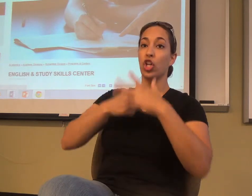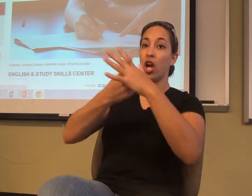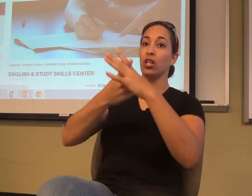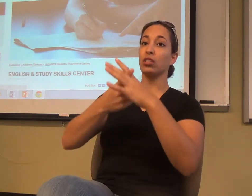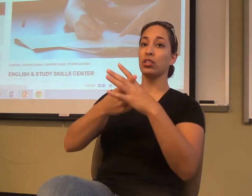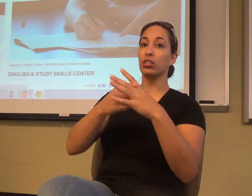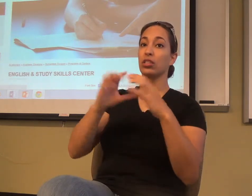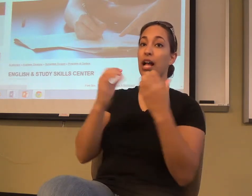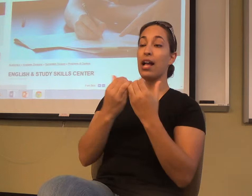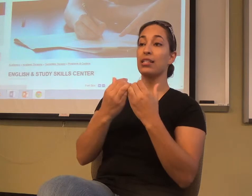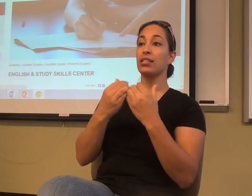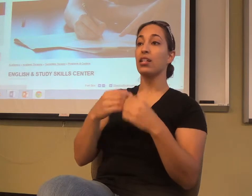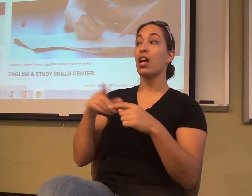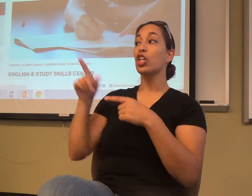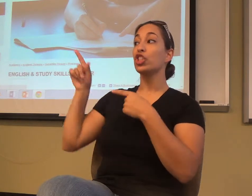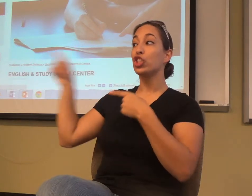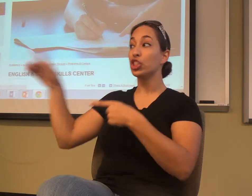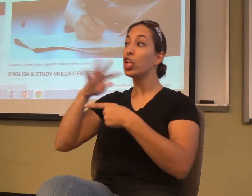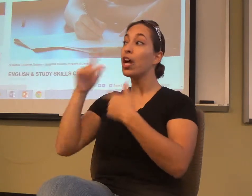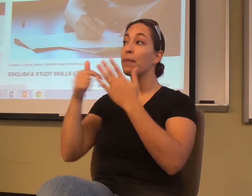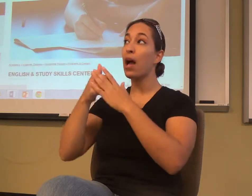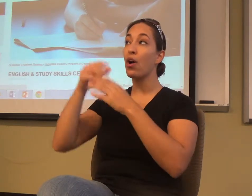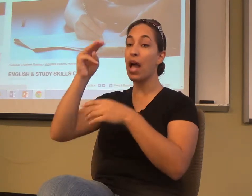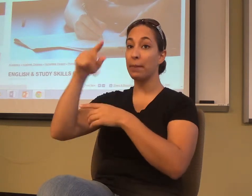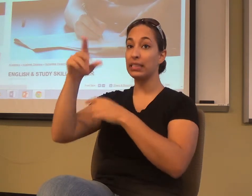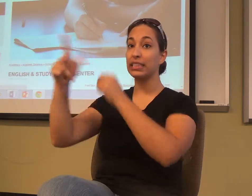she's talking about. So if you can't find that email, you better get on